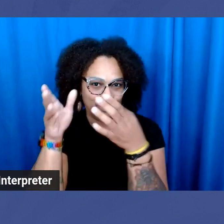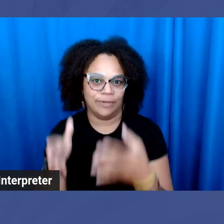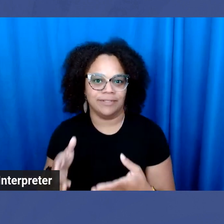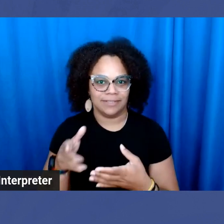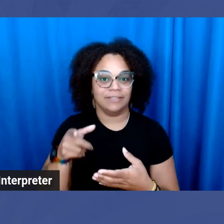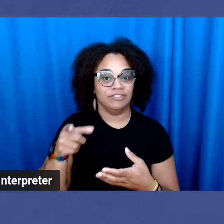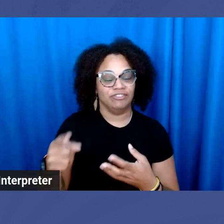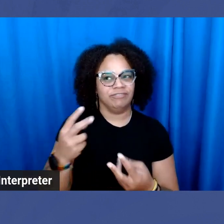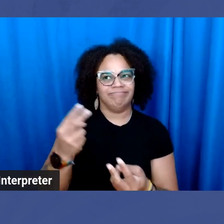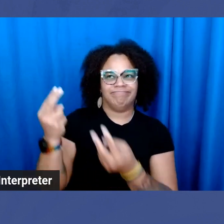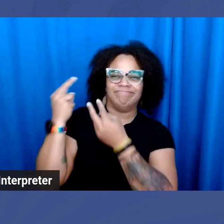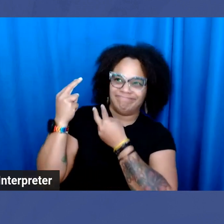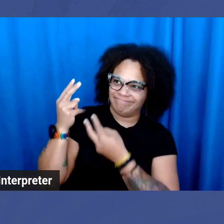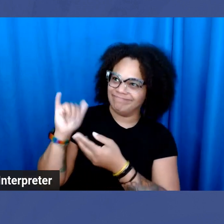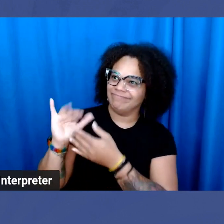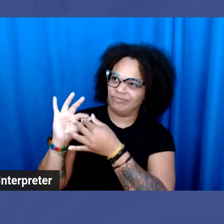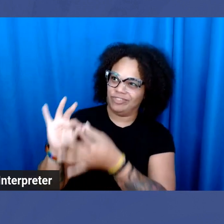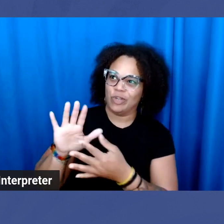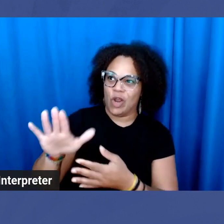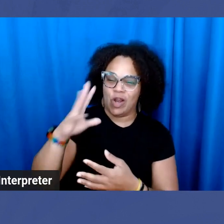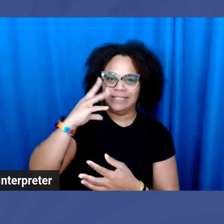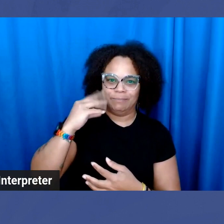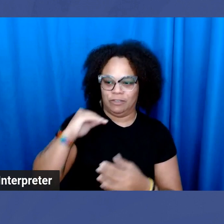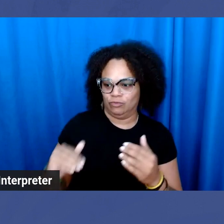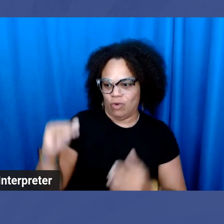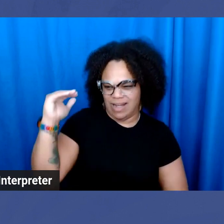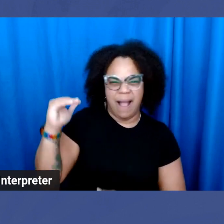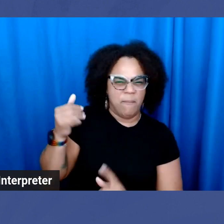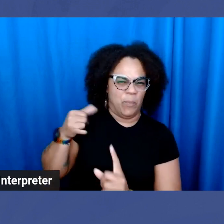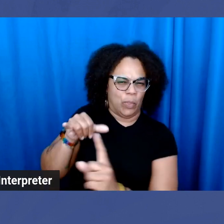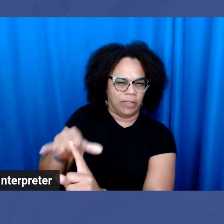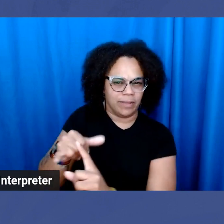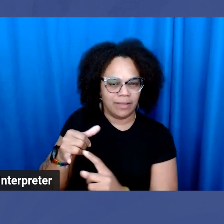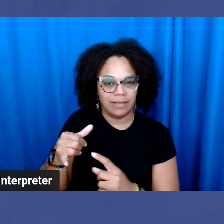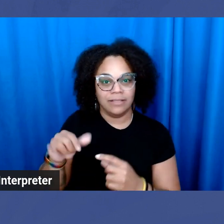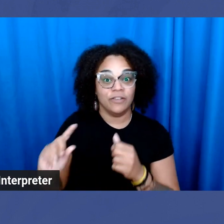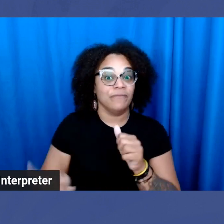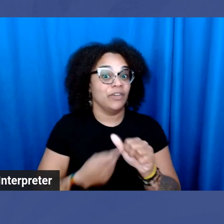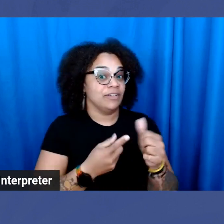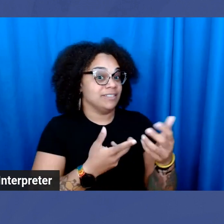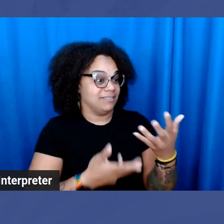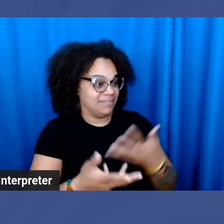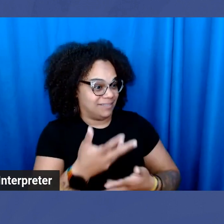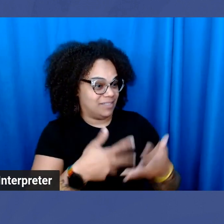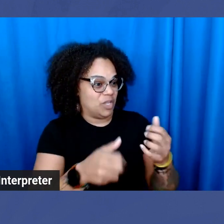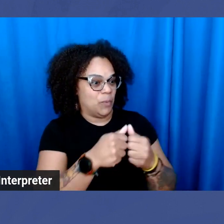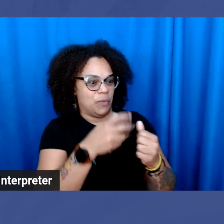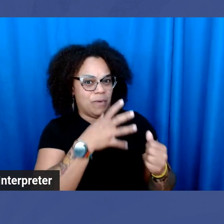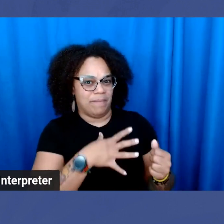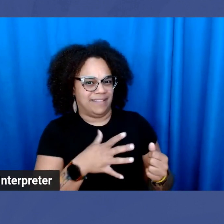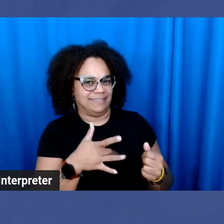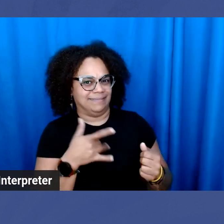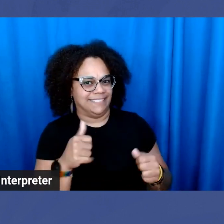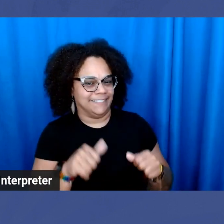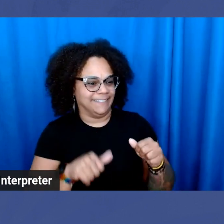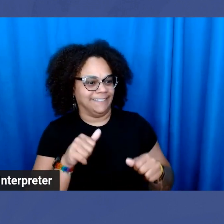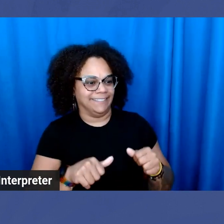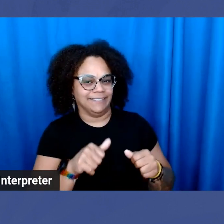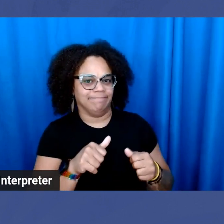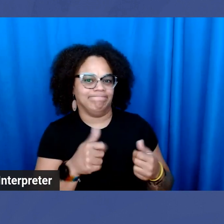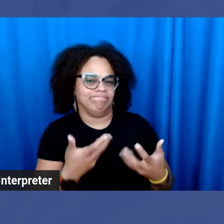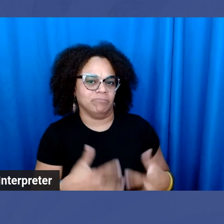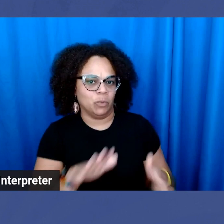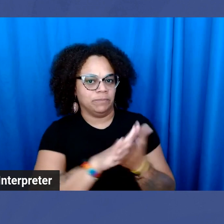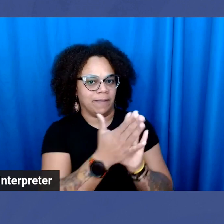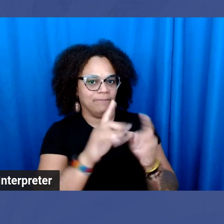as a child. So at first, she was hesitant to make friends with other women at the dungeon. It was a really difficult thing